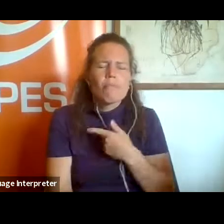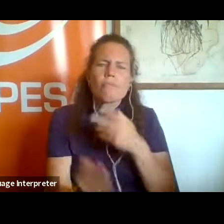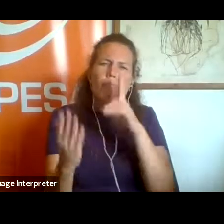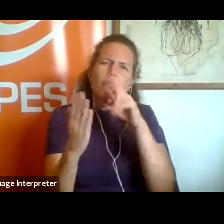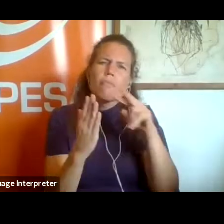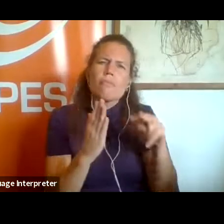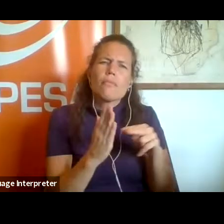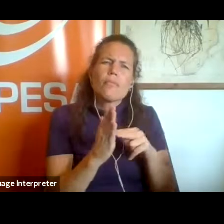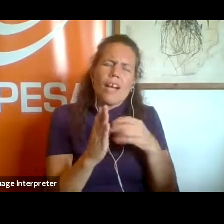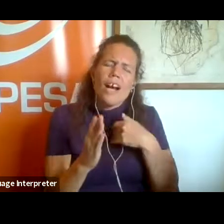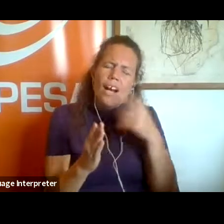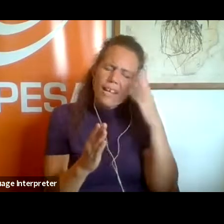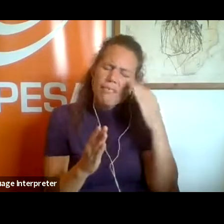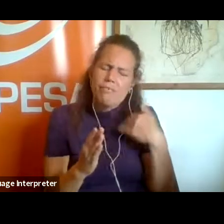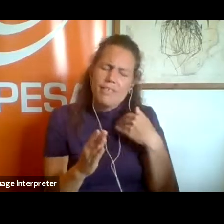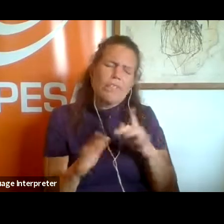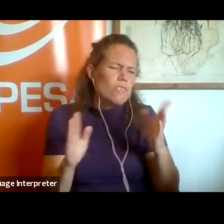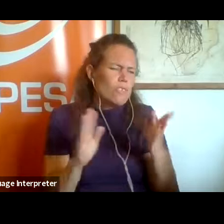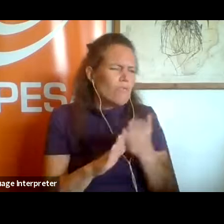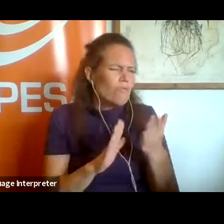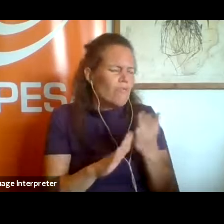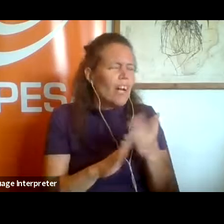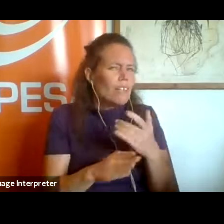quite quickly.